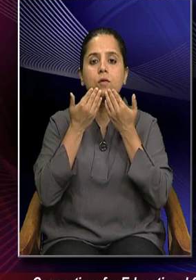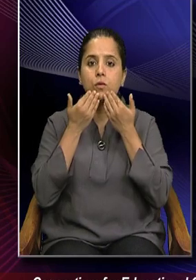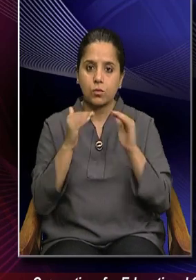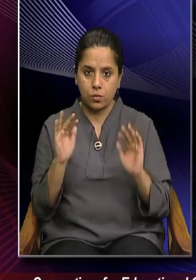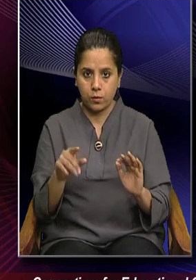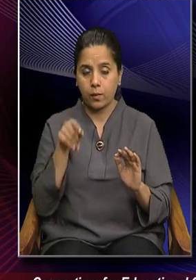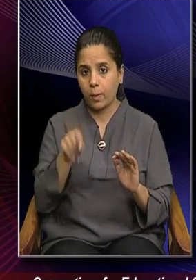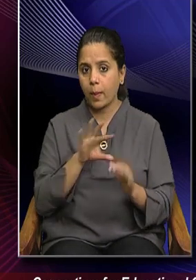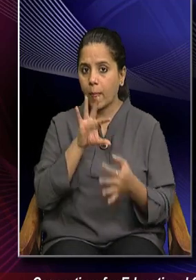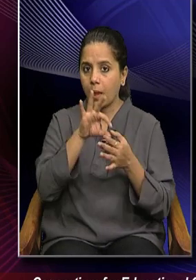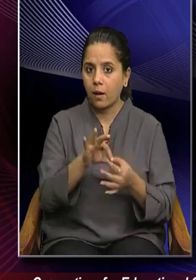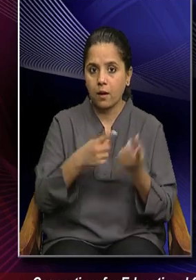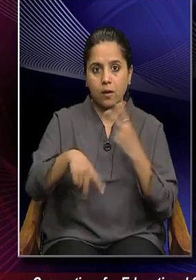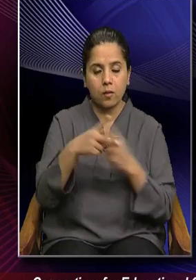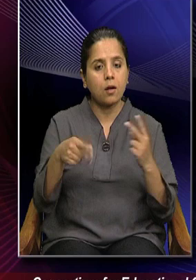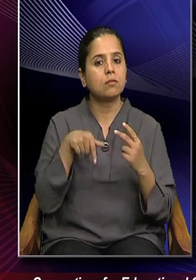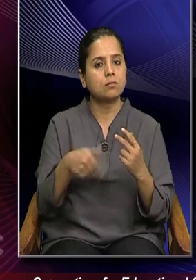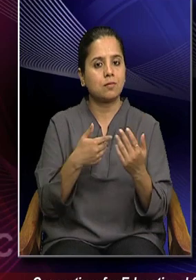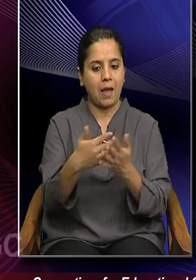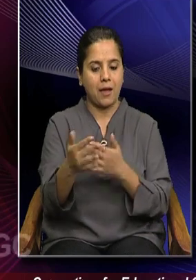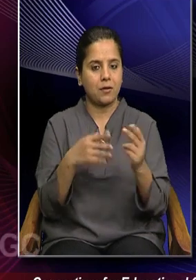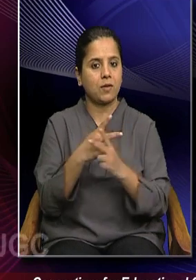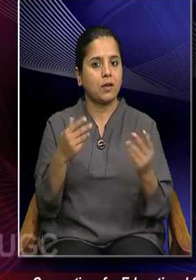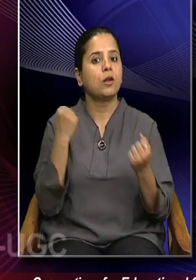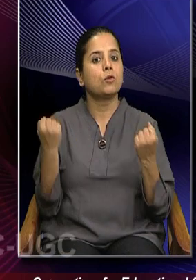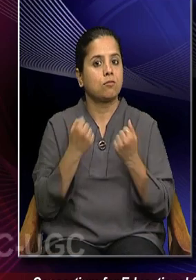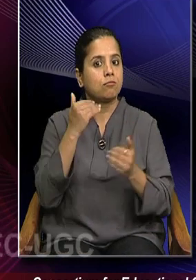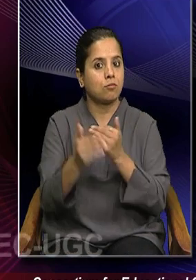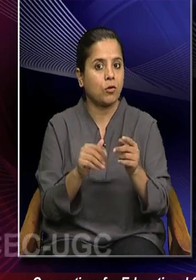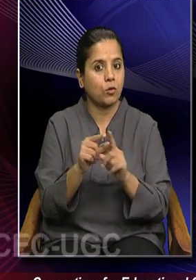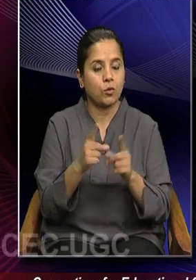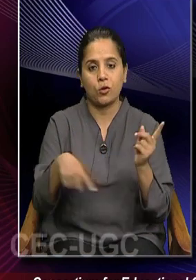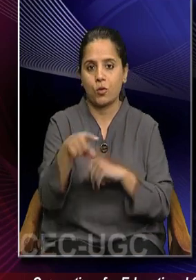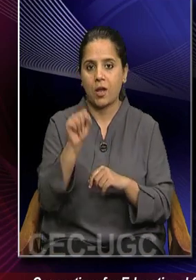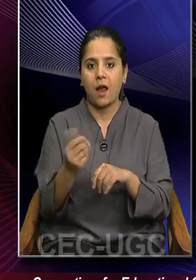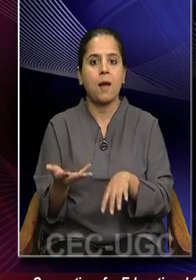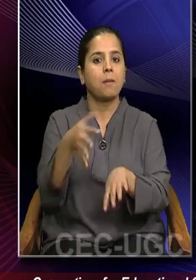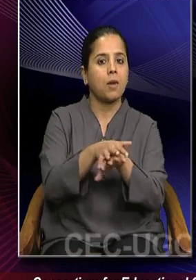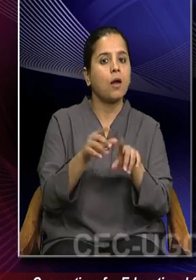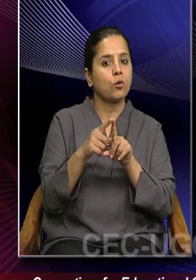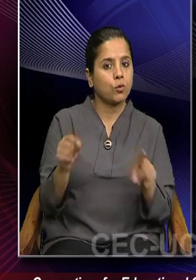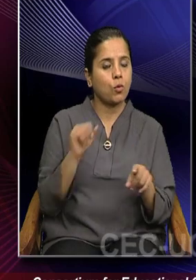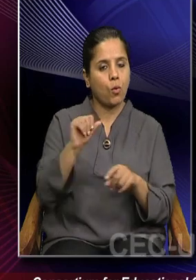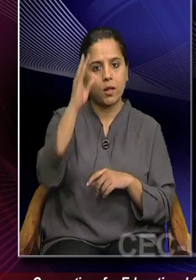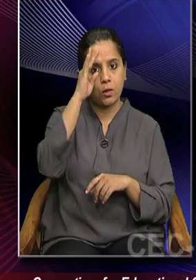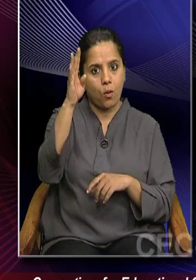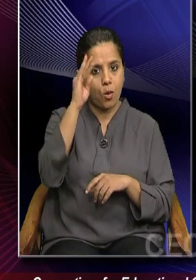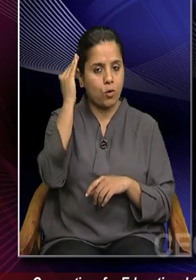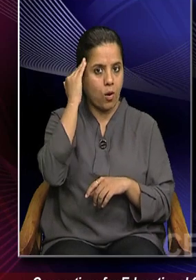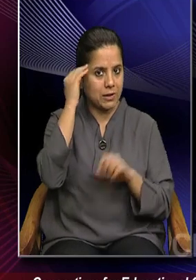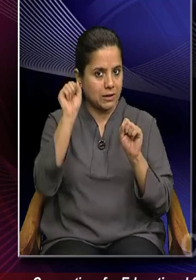to engage in hands-on activities where they can apply their theoretical